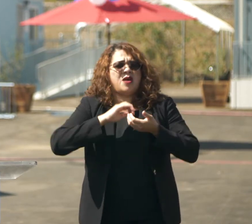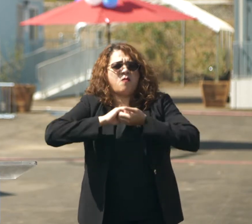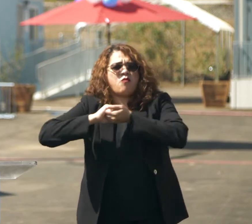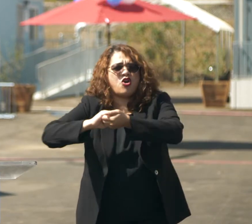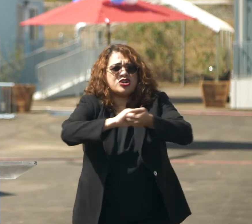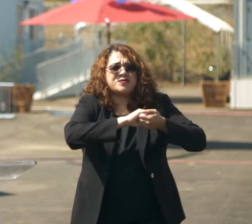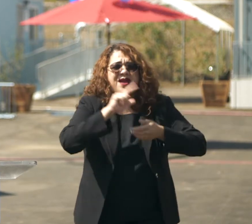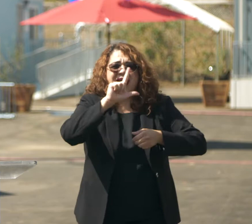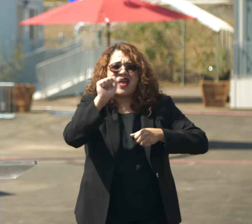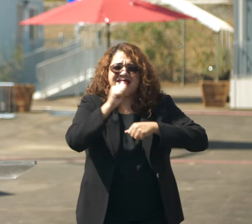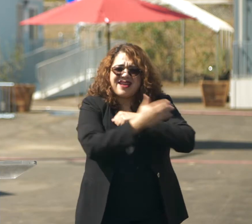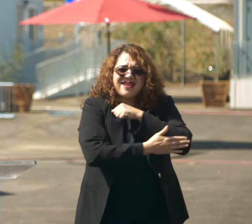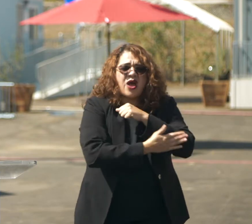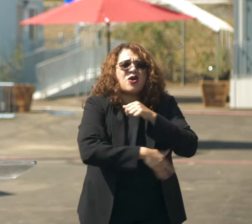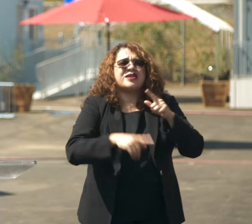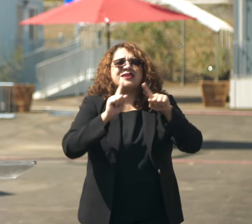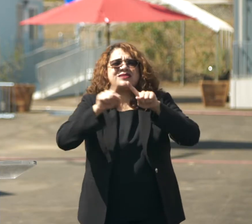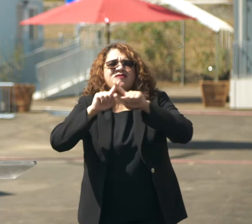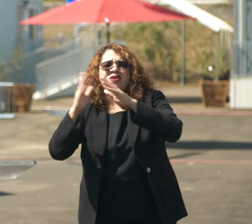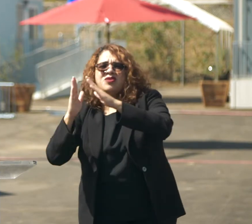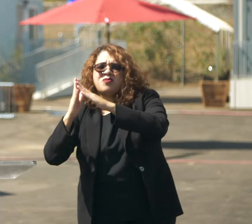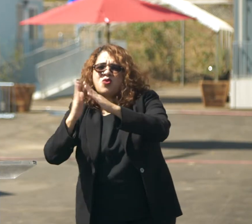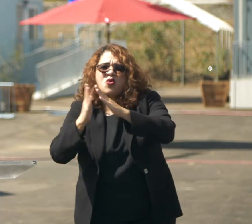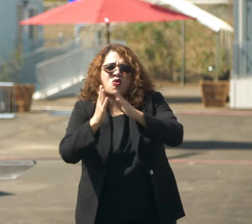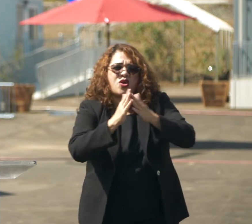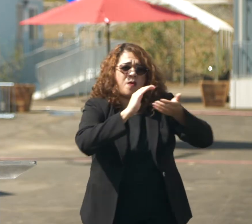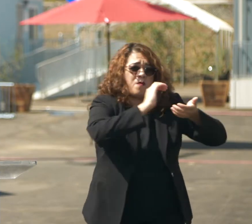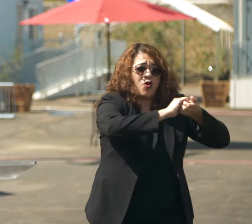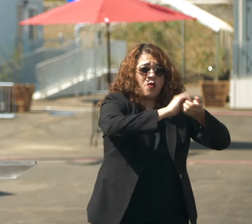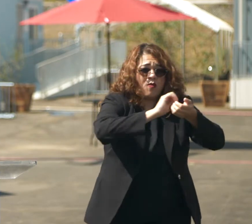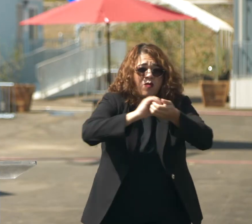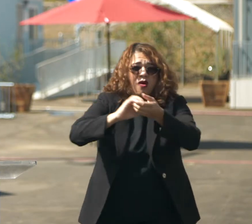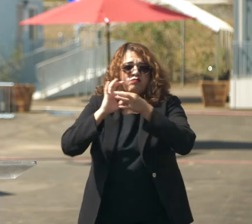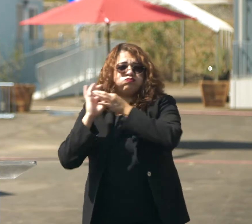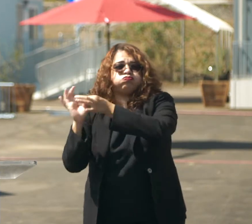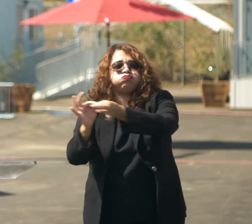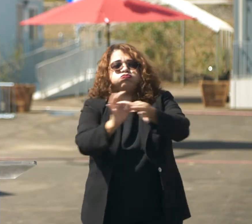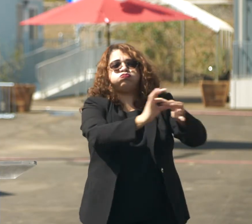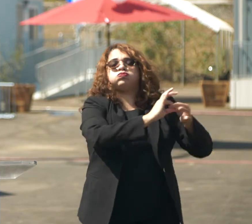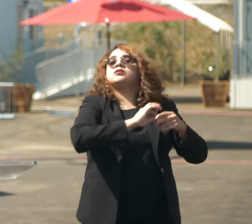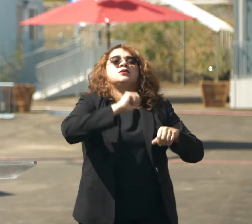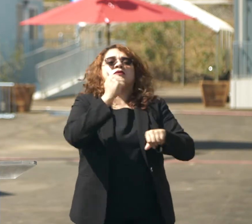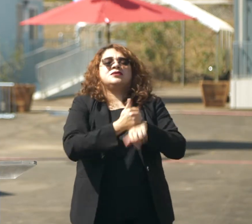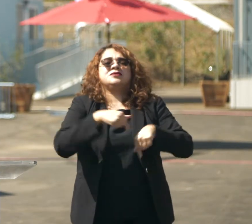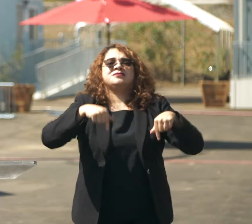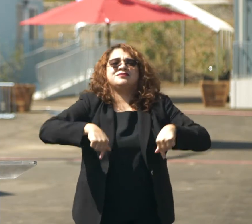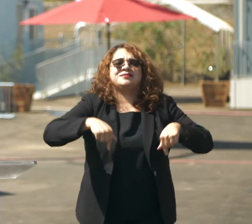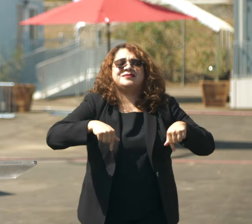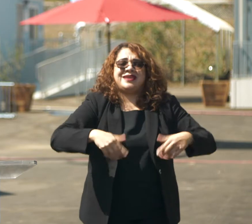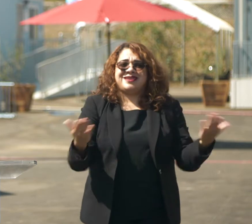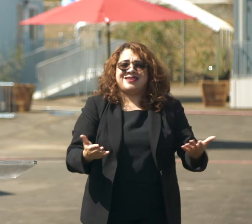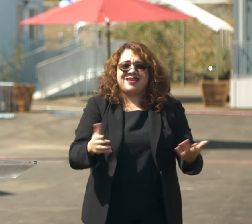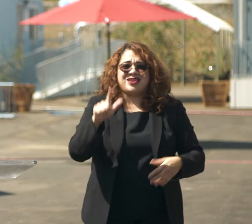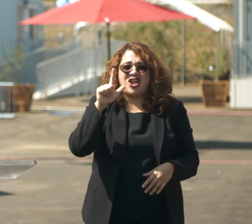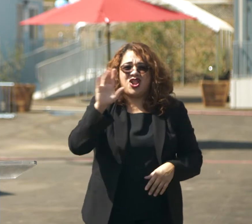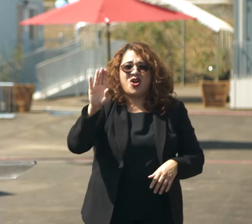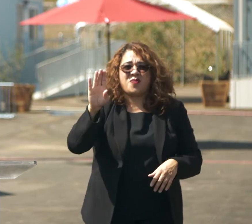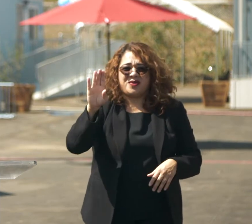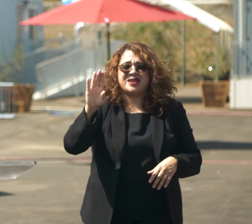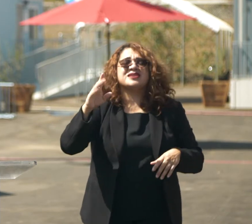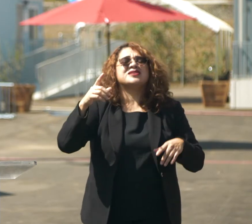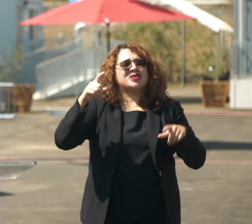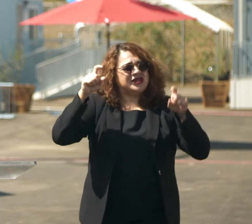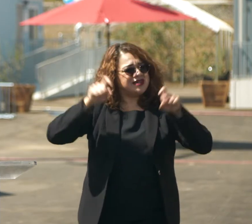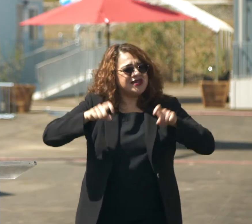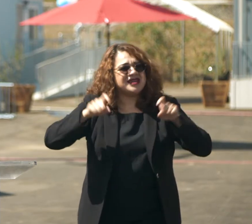and so many others within the community. And what's important about that, it's an opportunity for us as a city to really have a shelter where we can